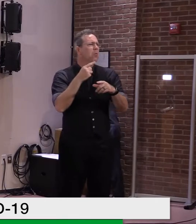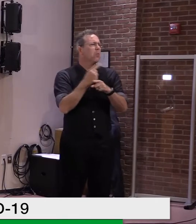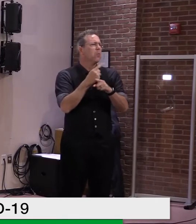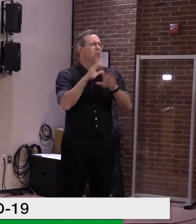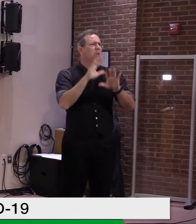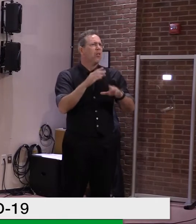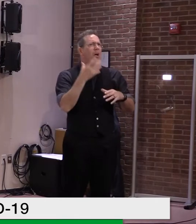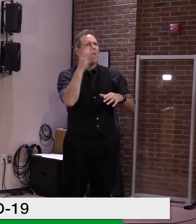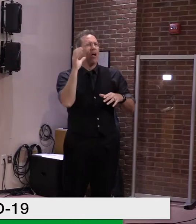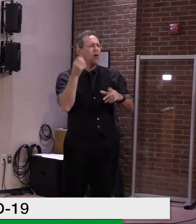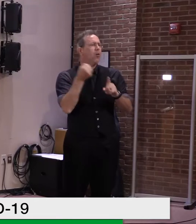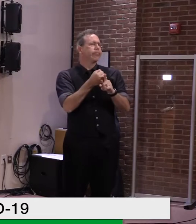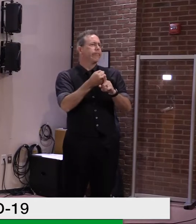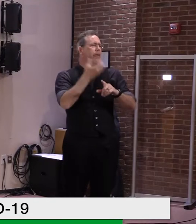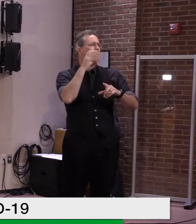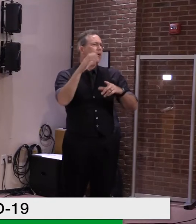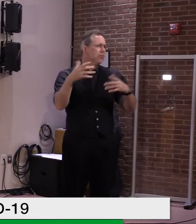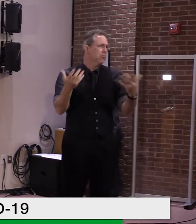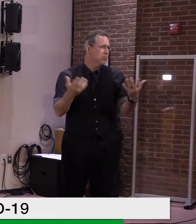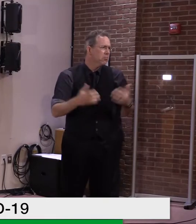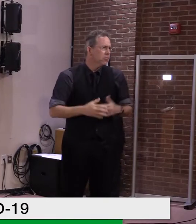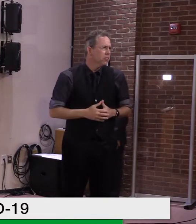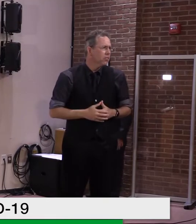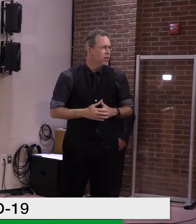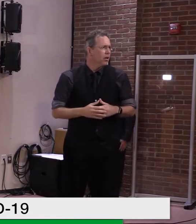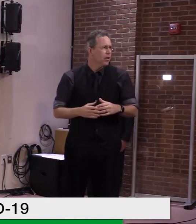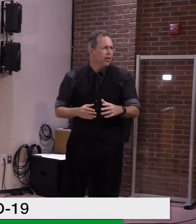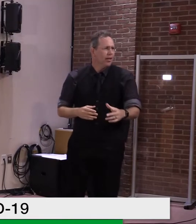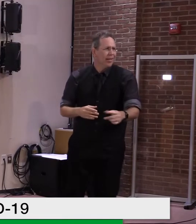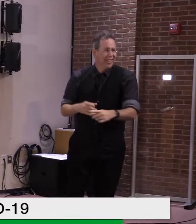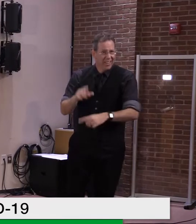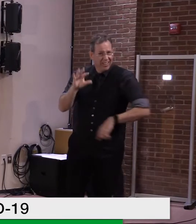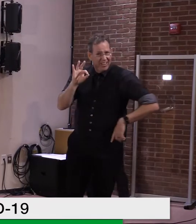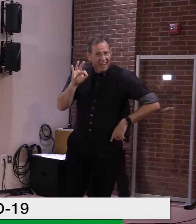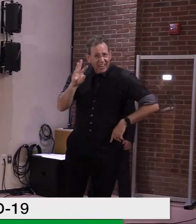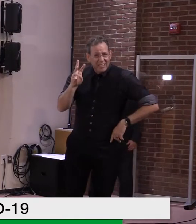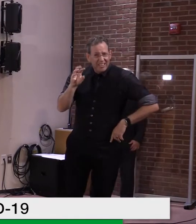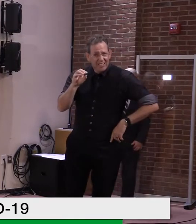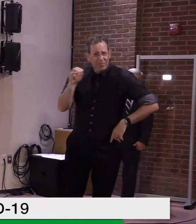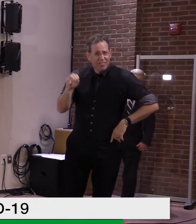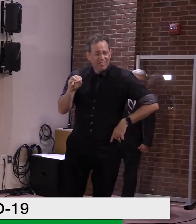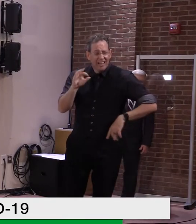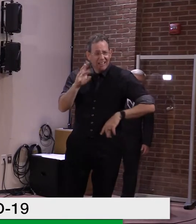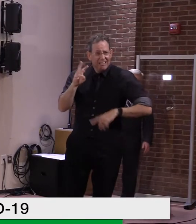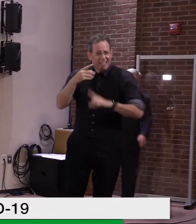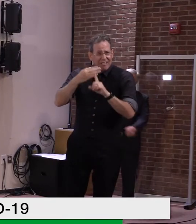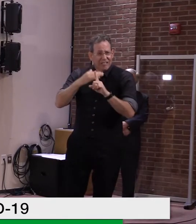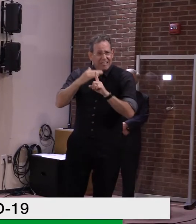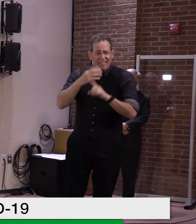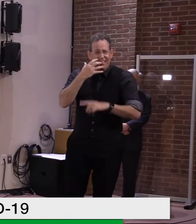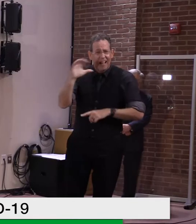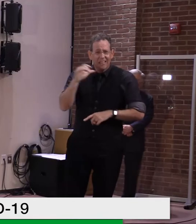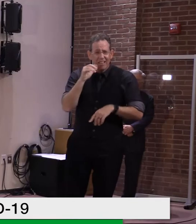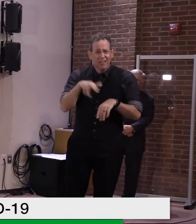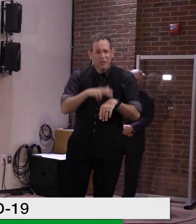Okay. Well, 96 is not pretty normal, but okay. Thank you very much.